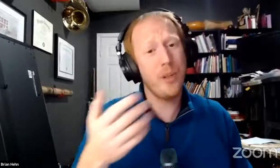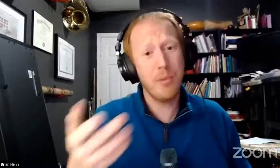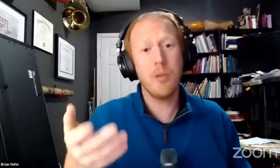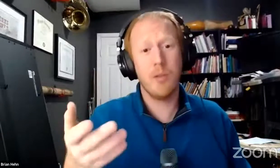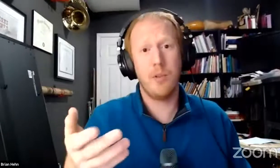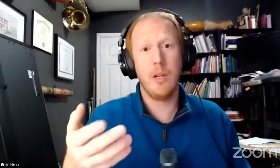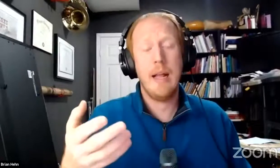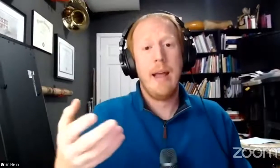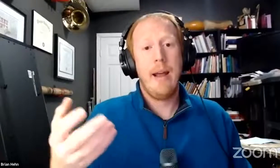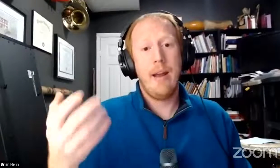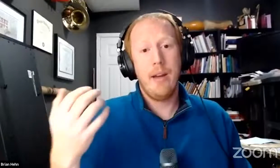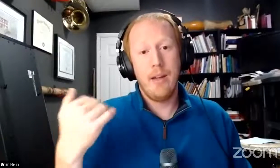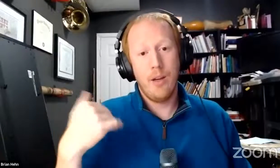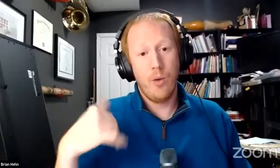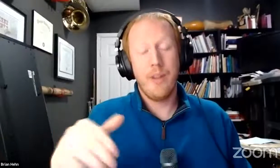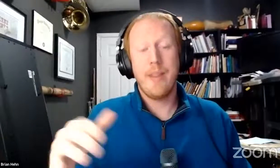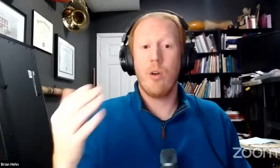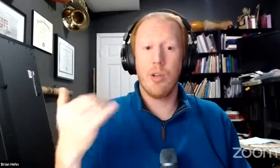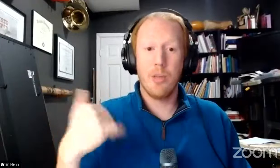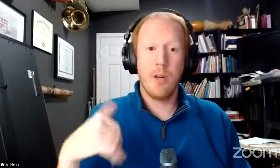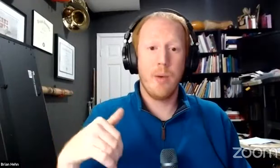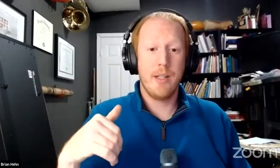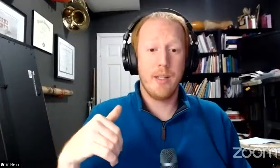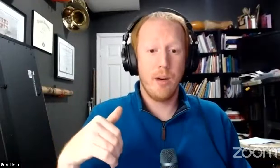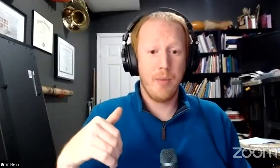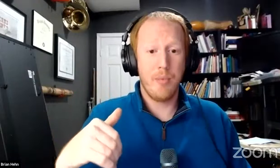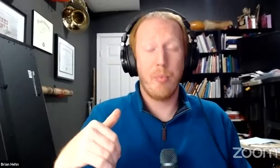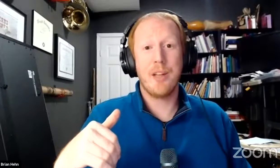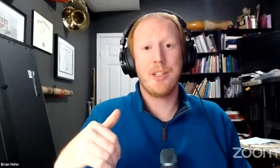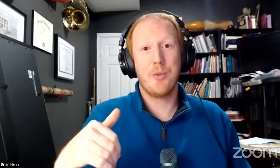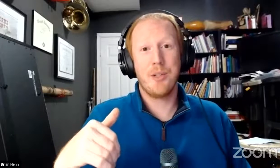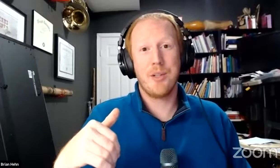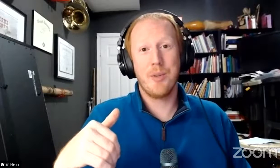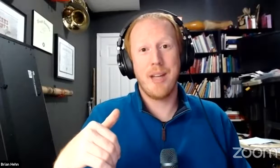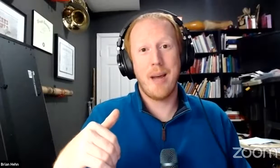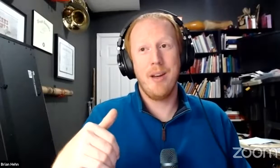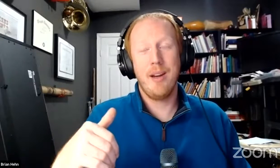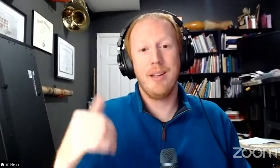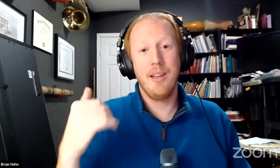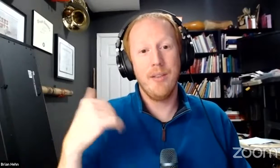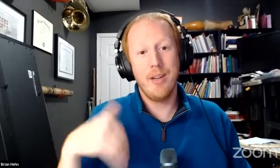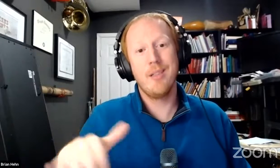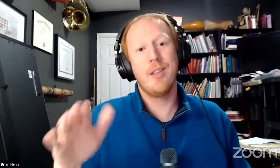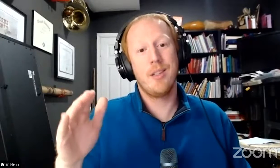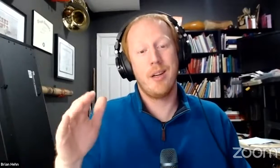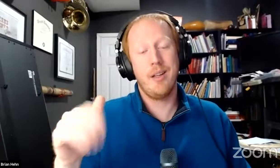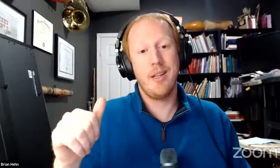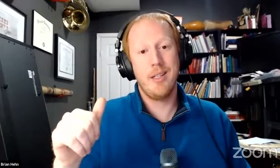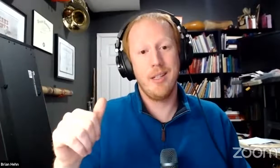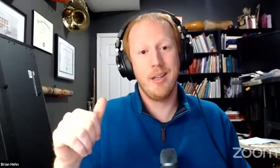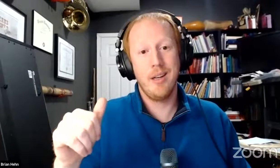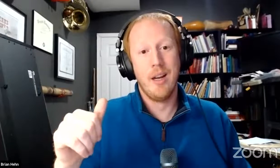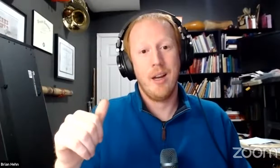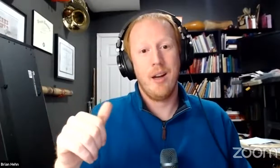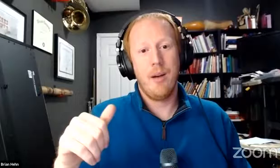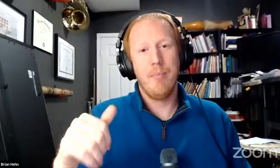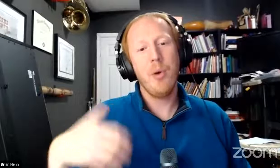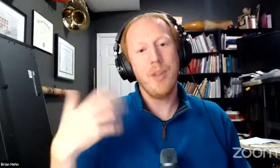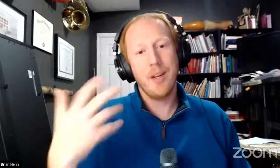done. Thank you for your bravery and thank you for putting your all into this and thank you for making this such a fun